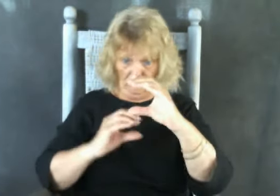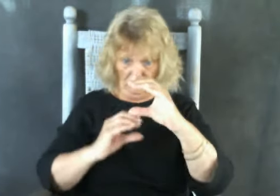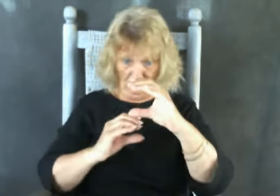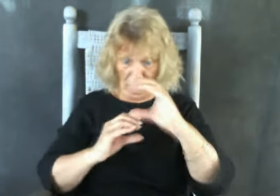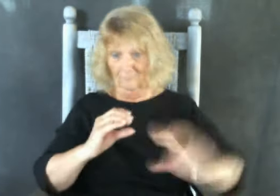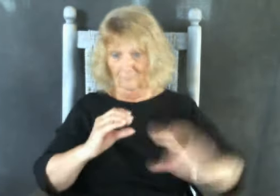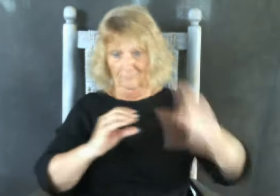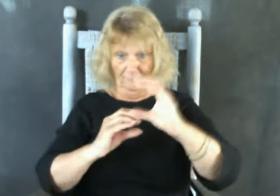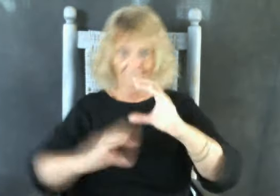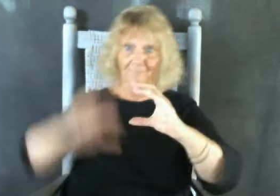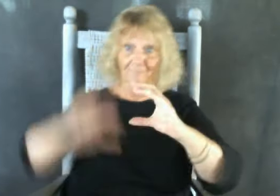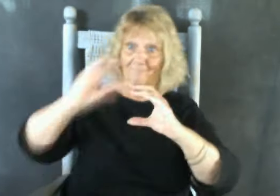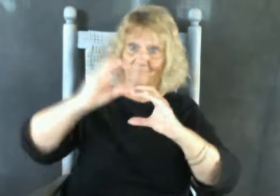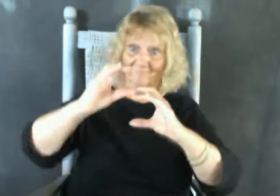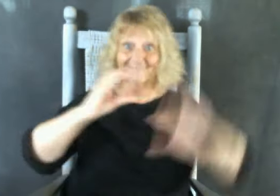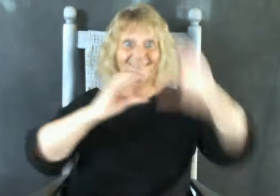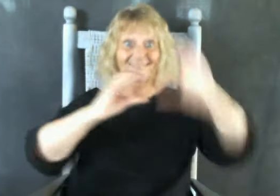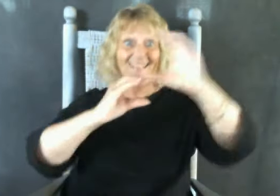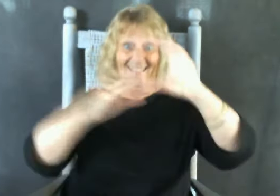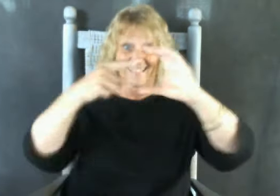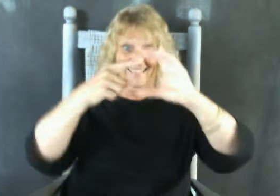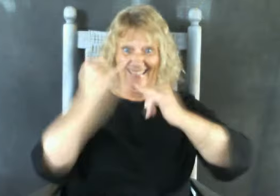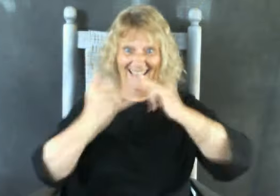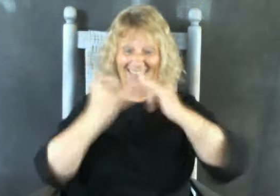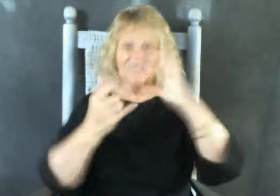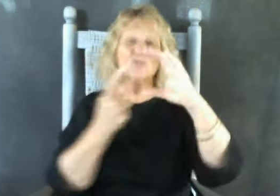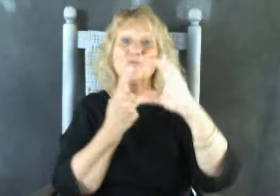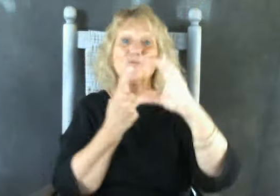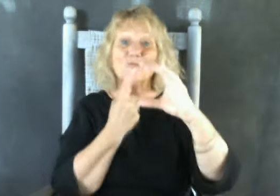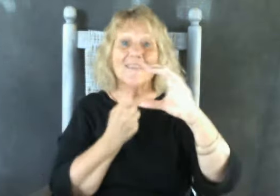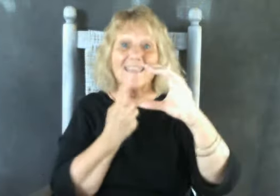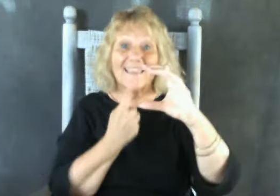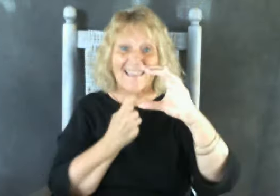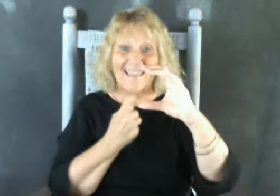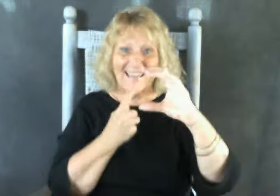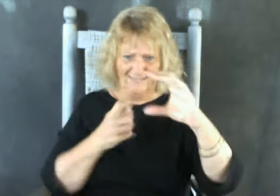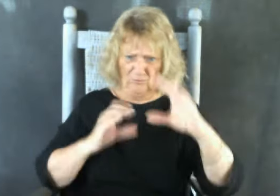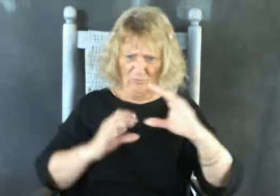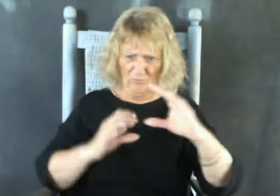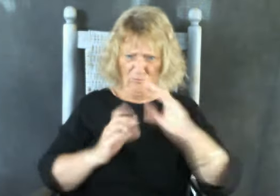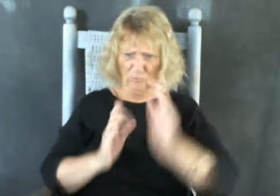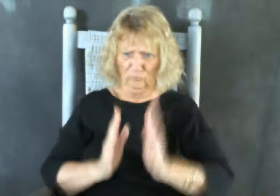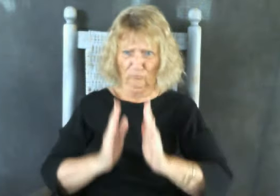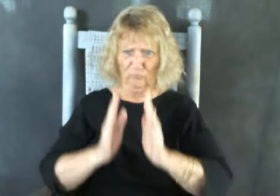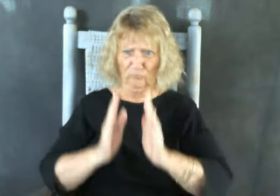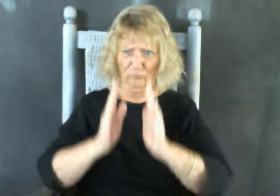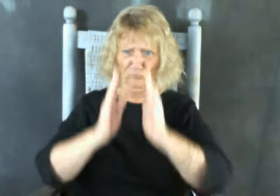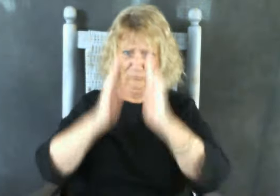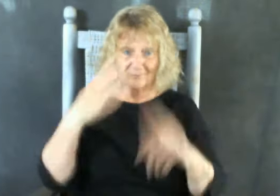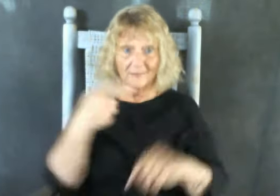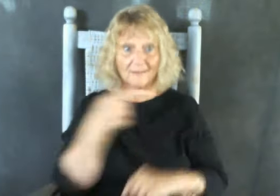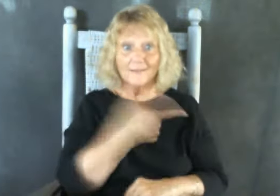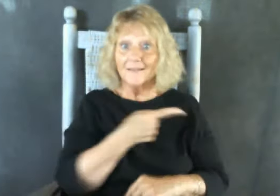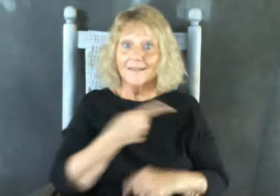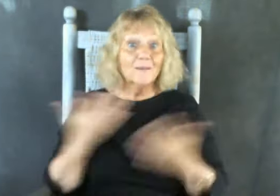chapter, that part of the last 10 years about where some of the London was and what he was doing, that's over now.